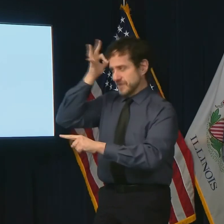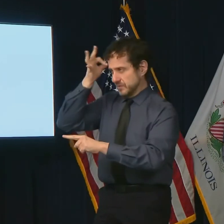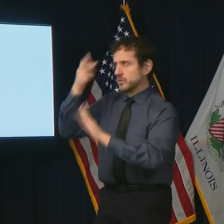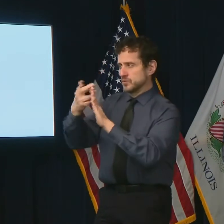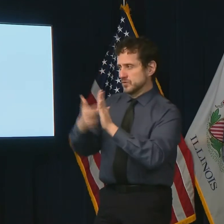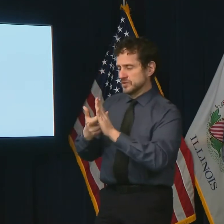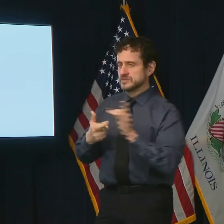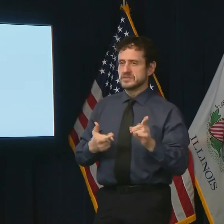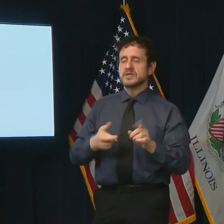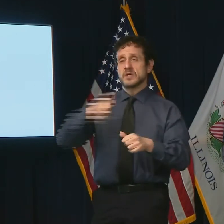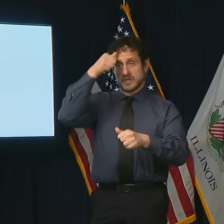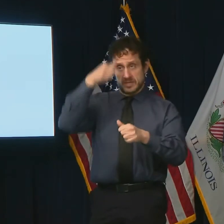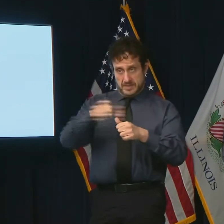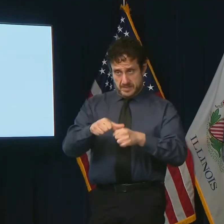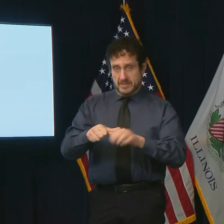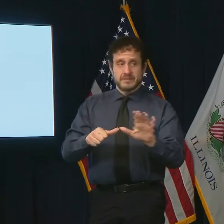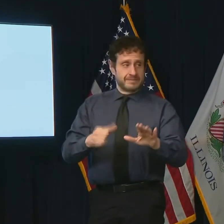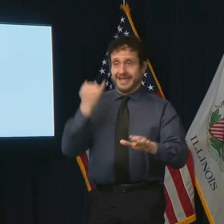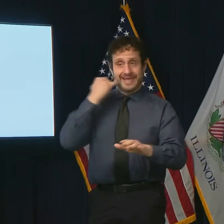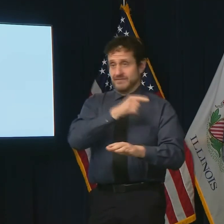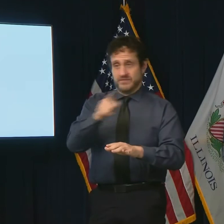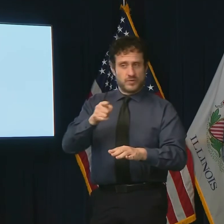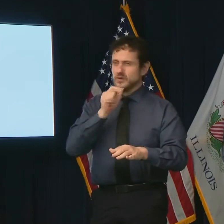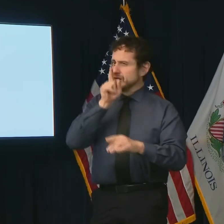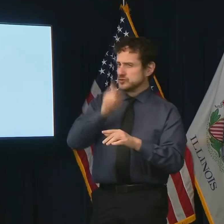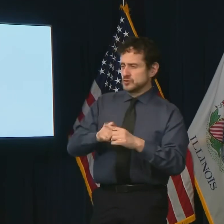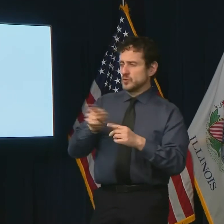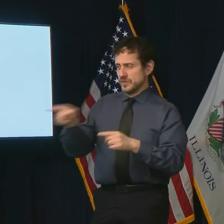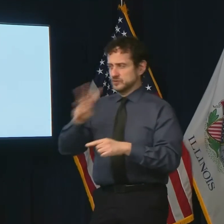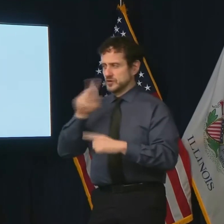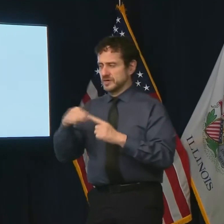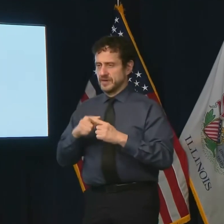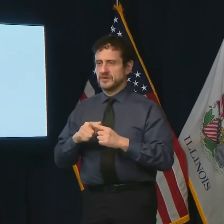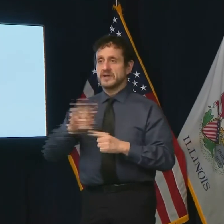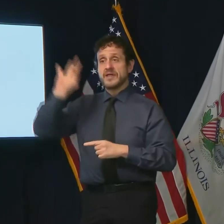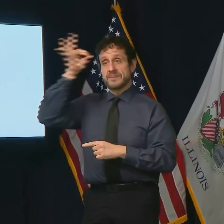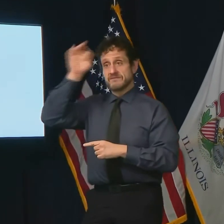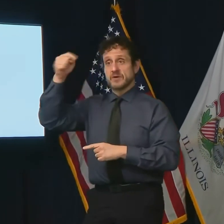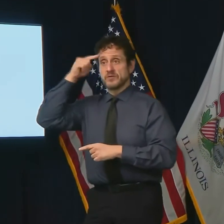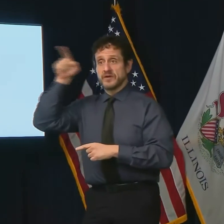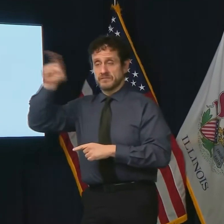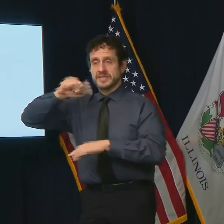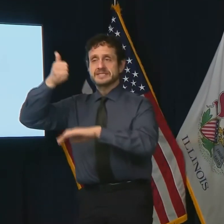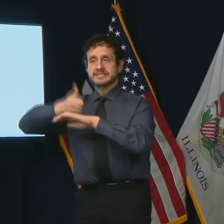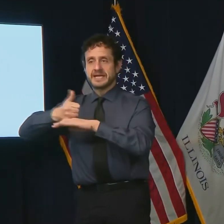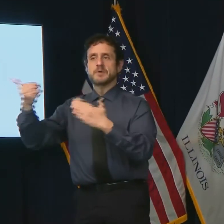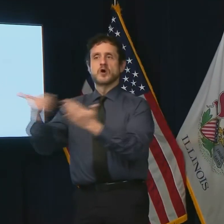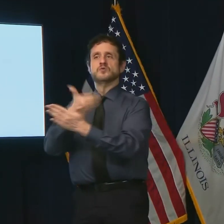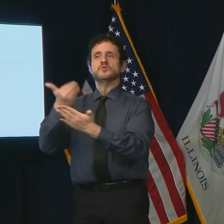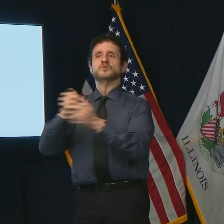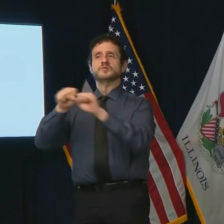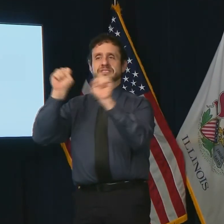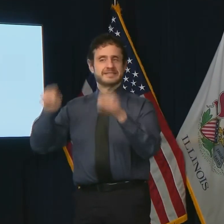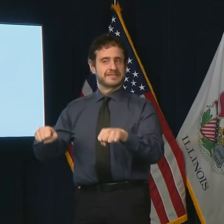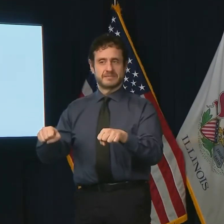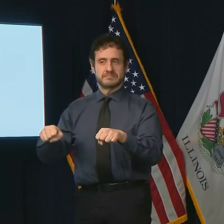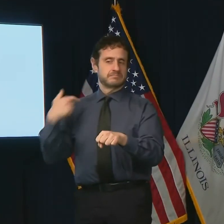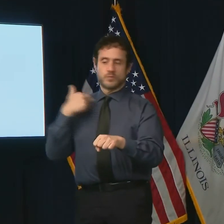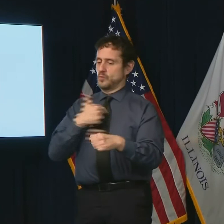remind everybody who may not be aware of what James is talking about, the federal government created a brand new system that had